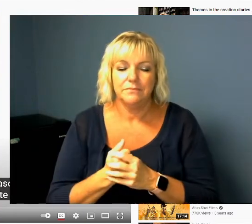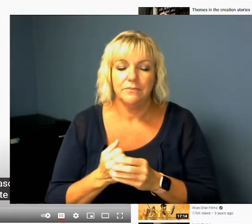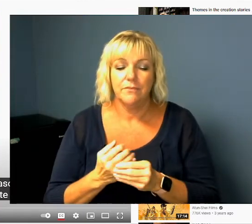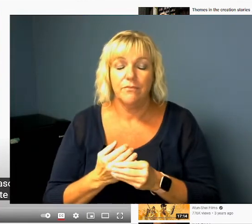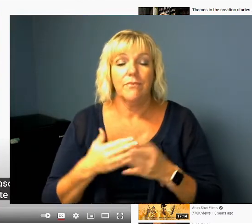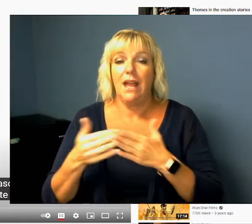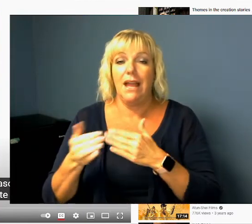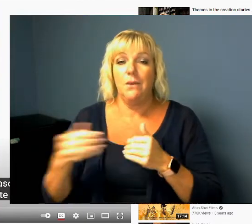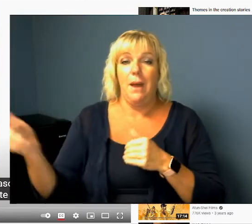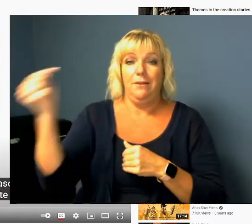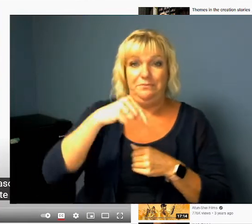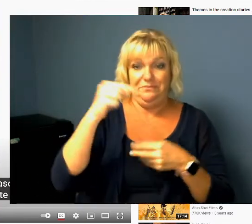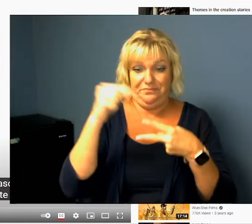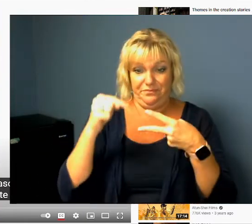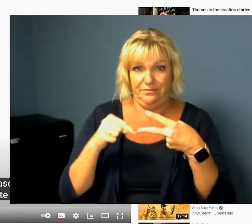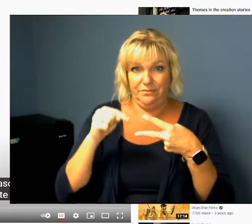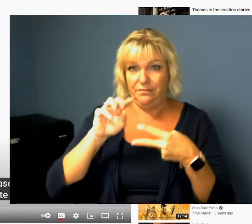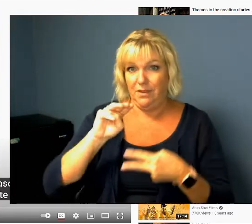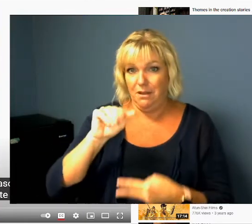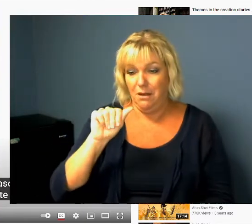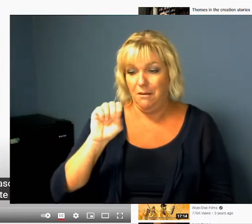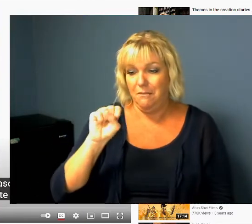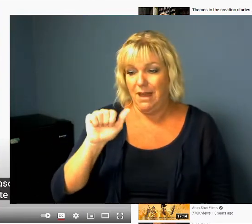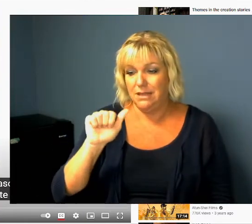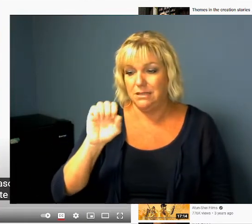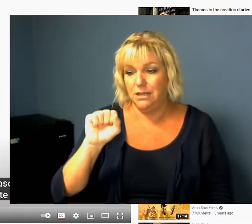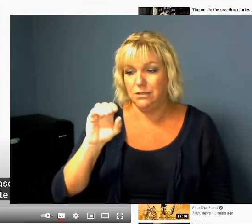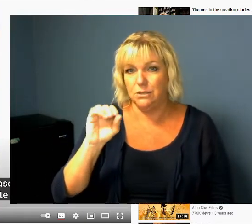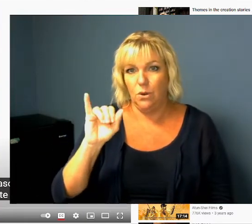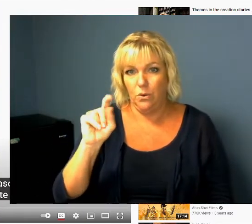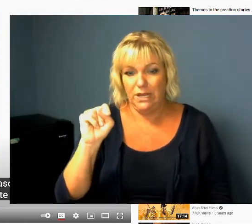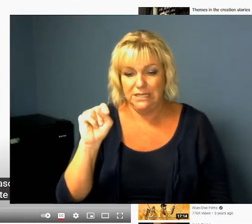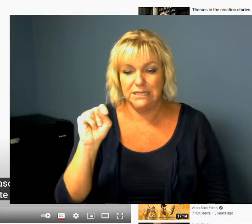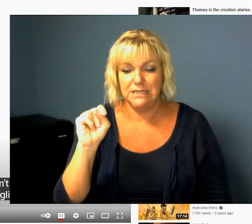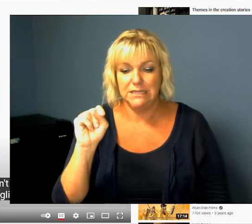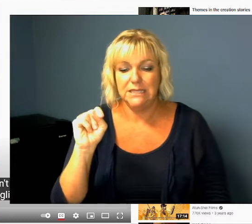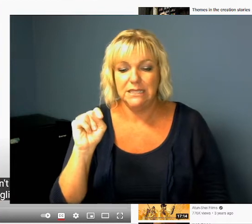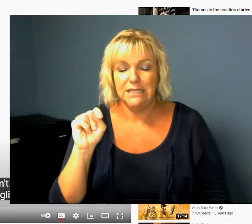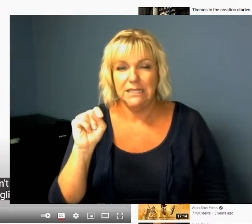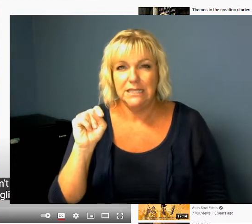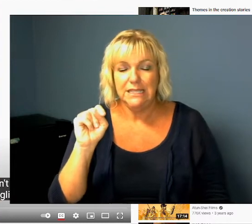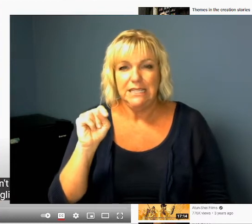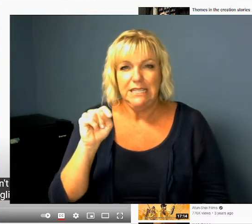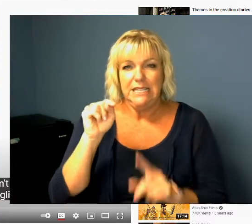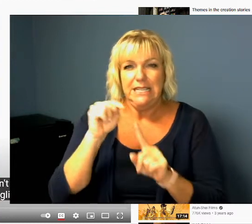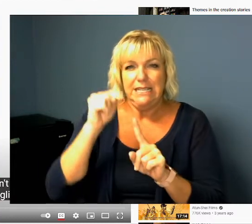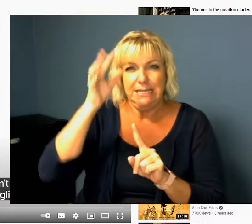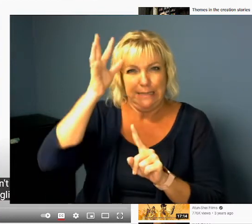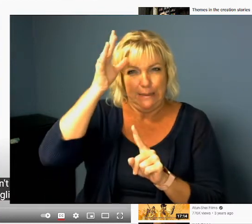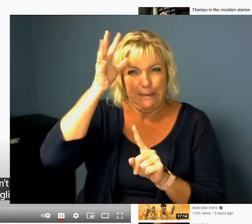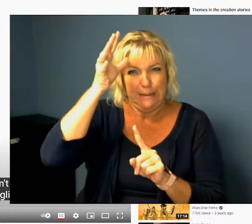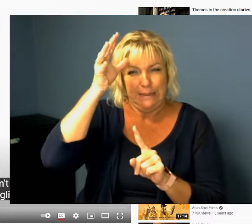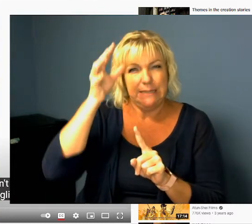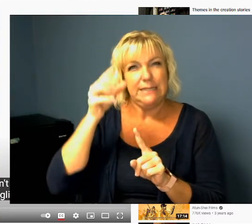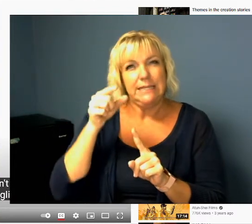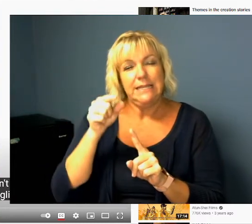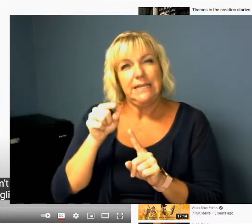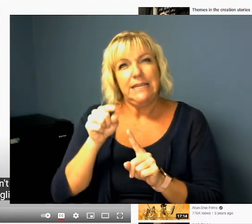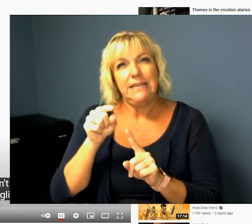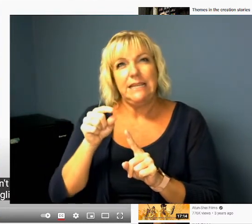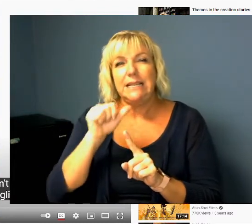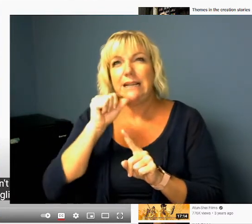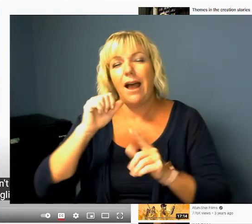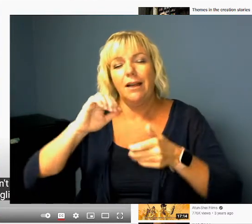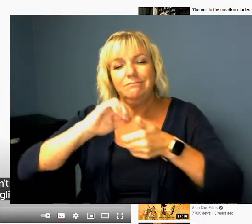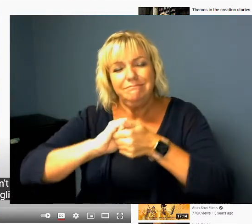Massasoit, right, initially, I don't know if we could quite say allies with the English, but